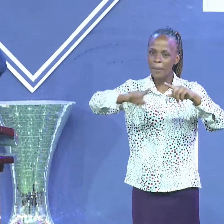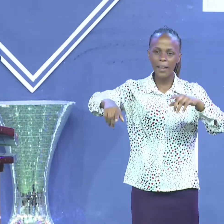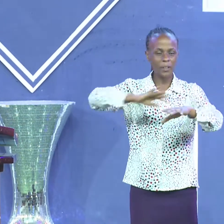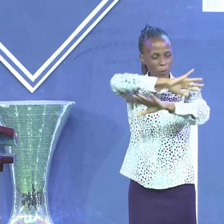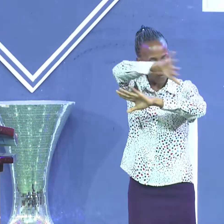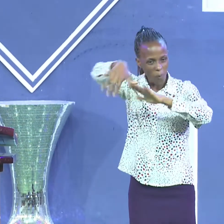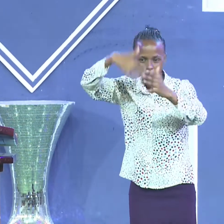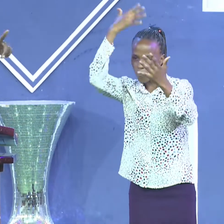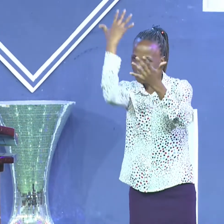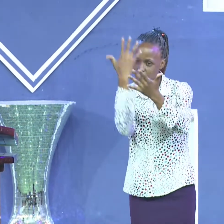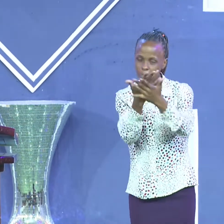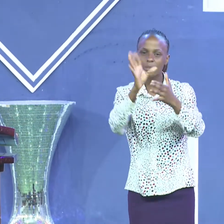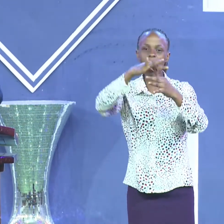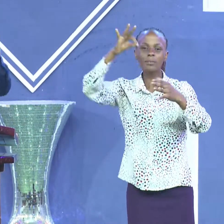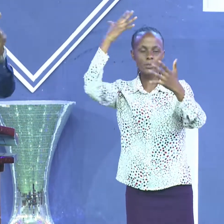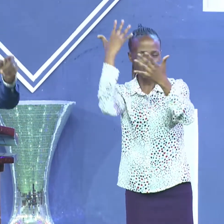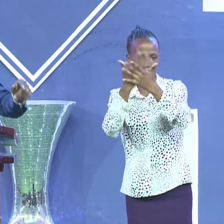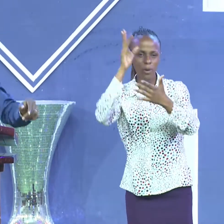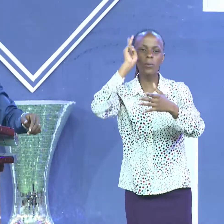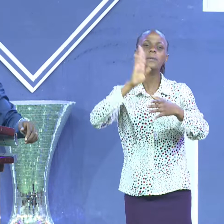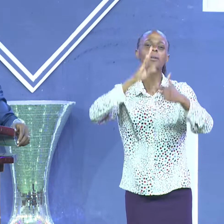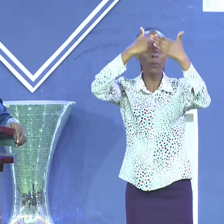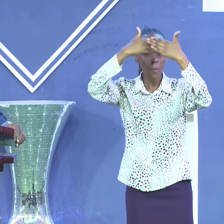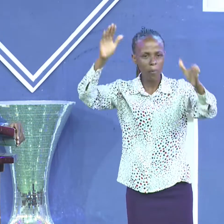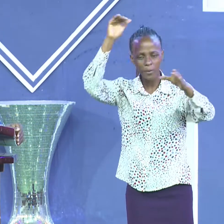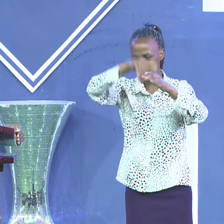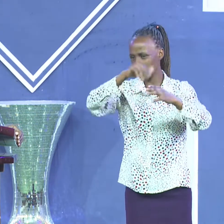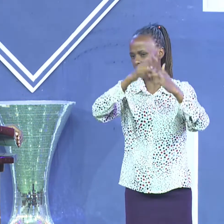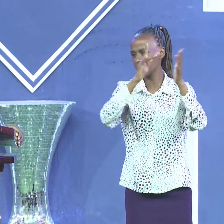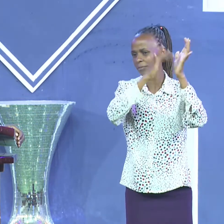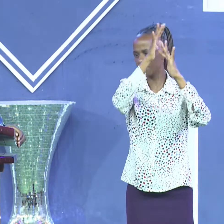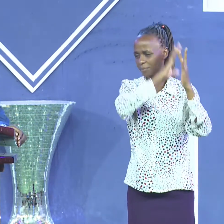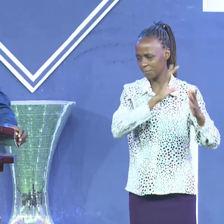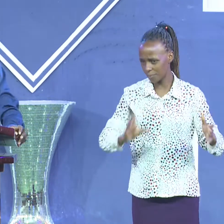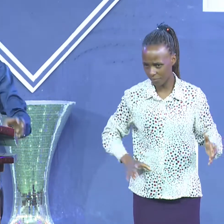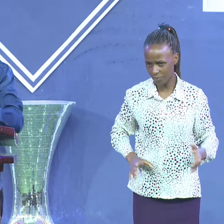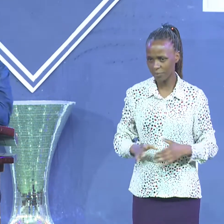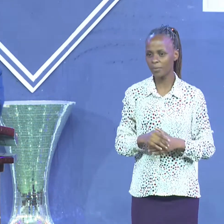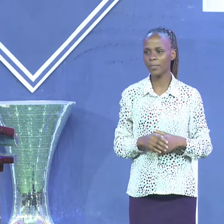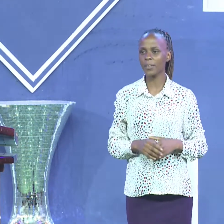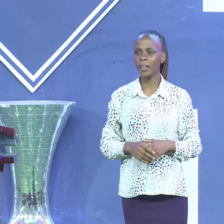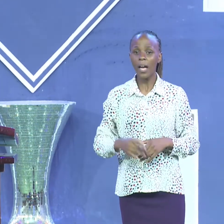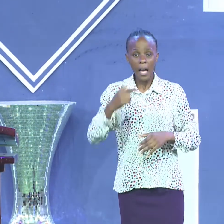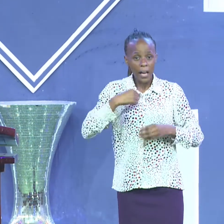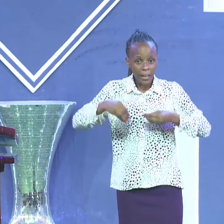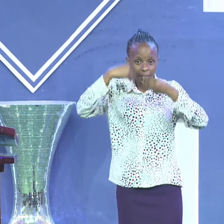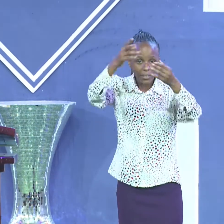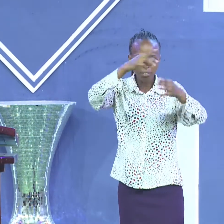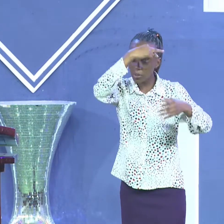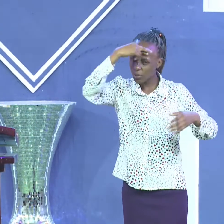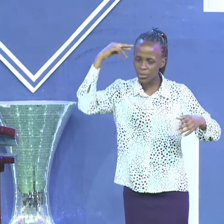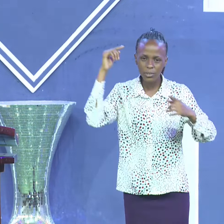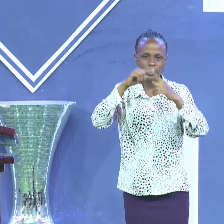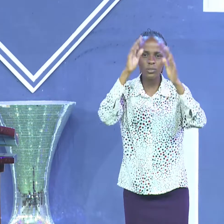escape. But those spiritual prisons are going to be opened in Jesus' name.